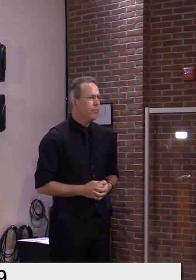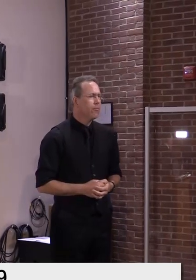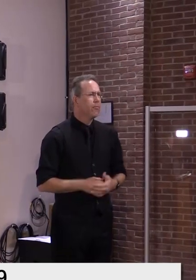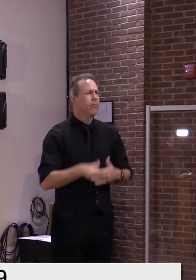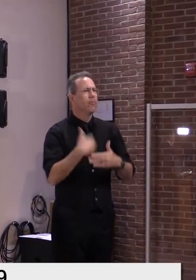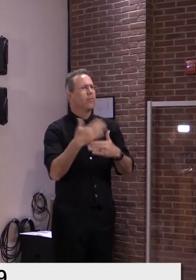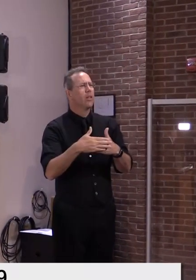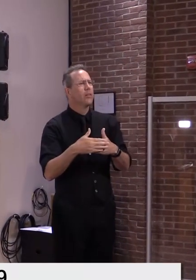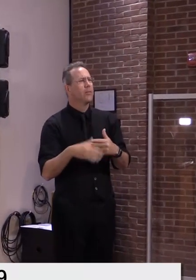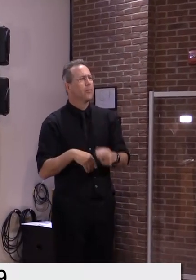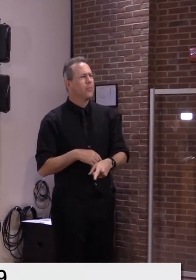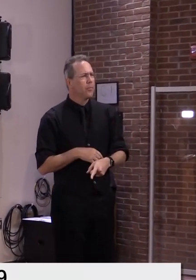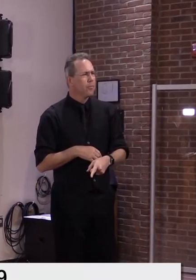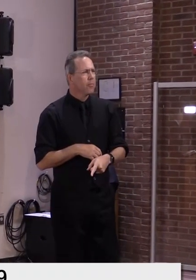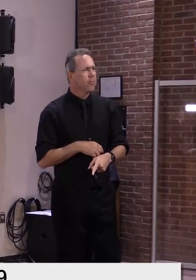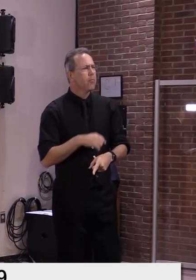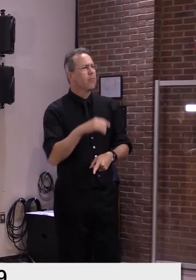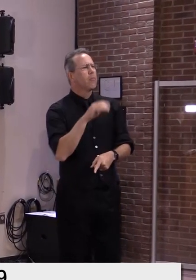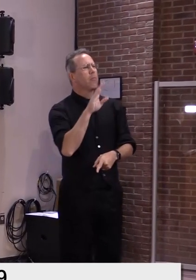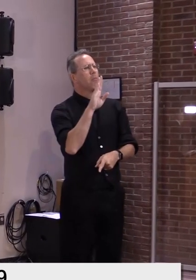Greg, the Bennington Banner.